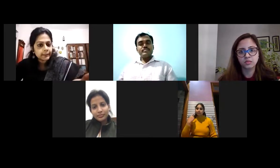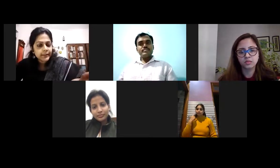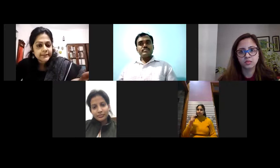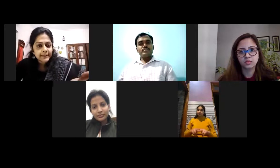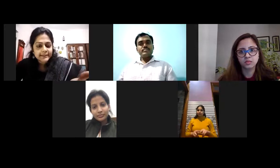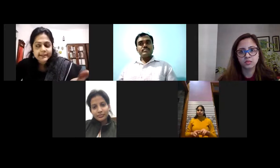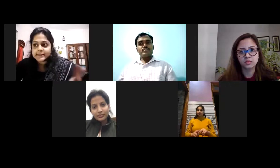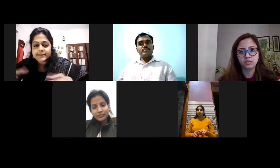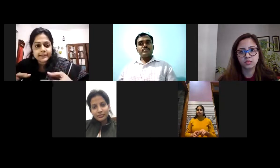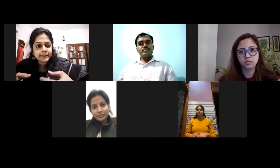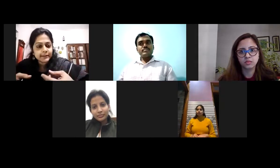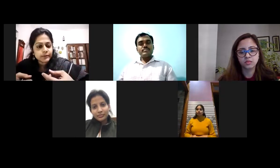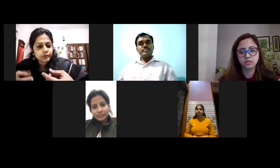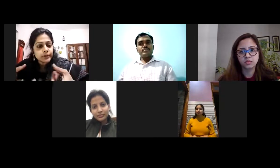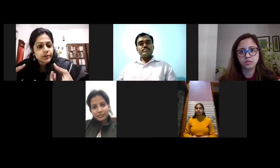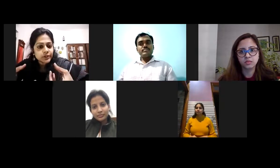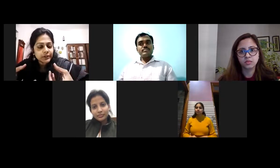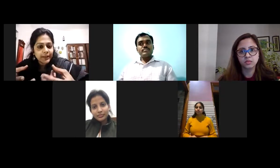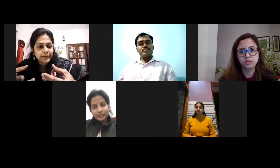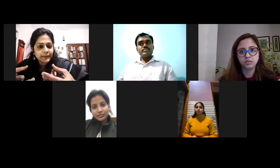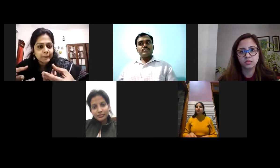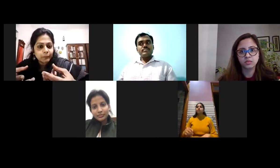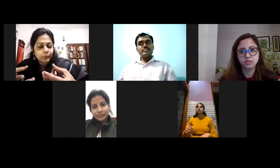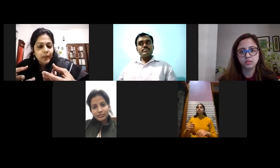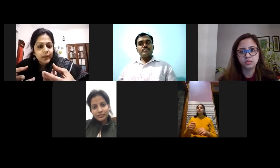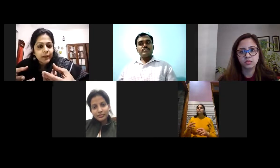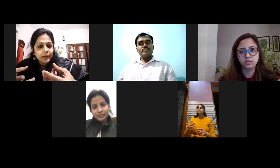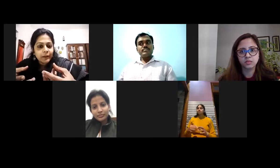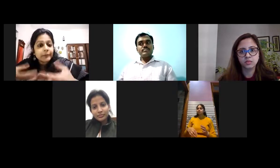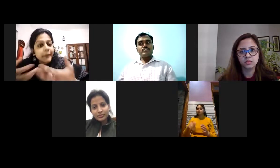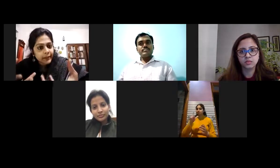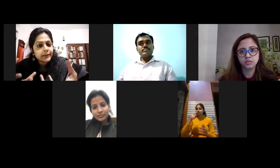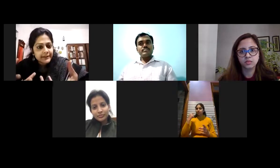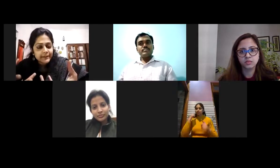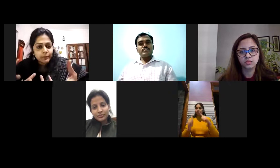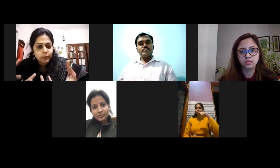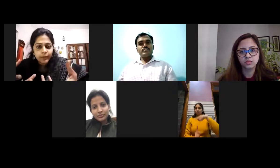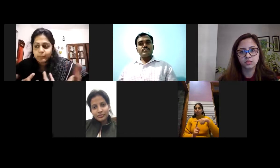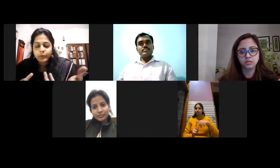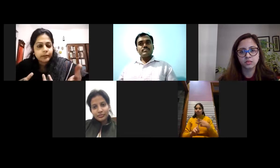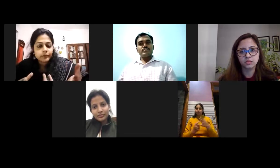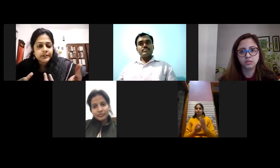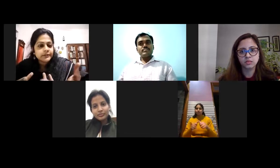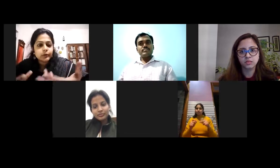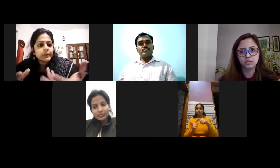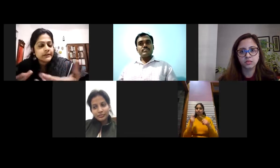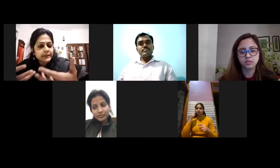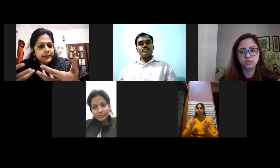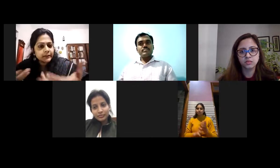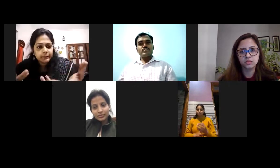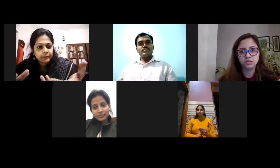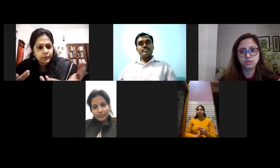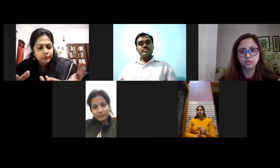early comments that has existed in terms of literature and repairing the disabled body, I'm looking at, for instance,